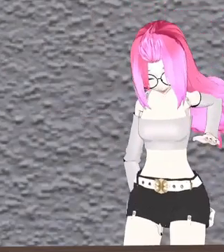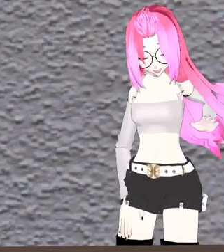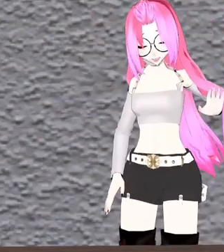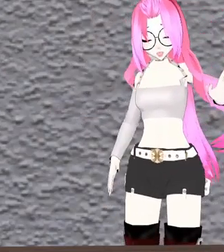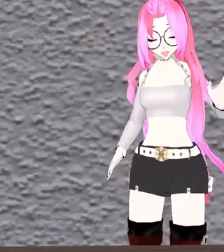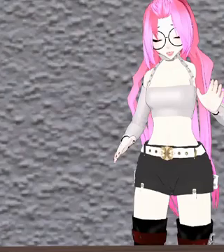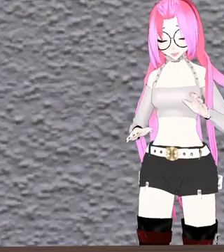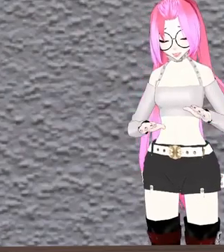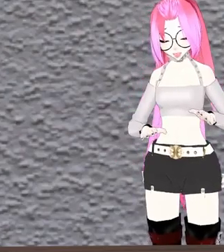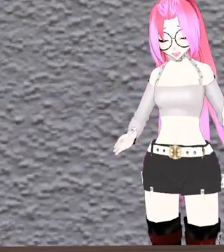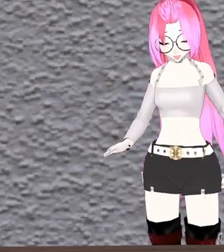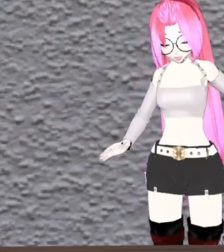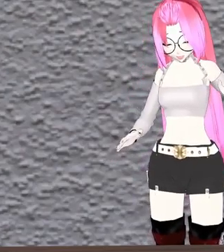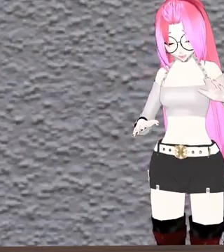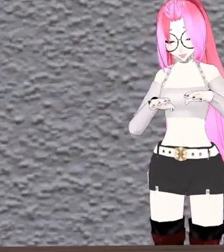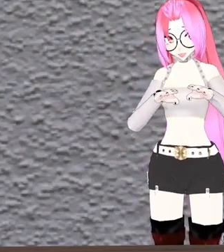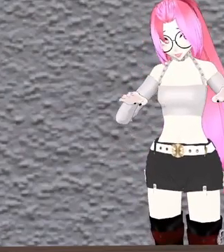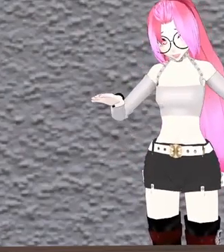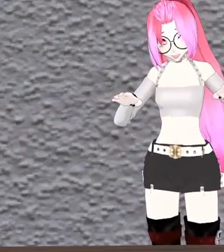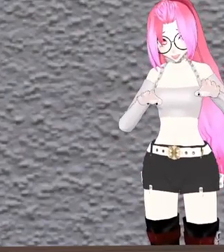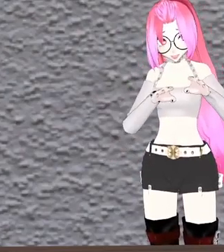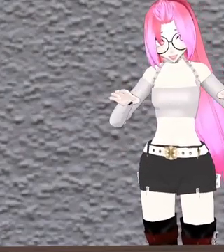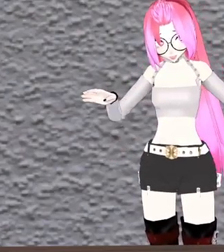down to the floor to sign floor, right? Floor is up here.